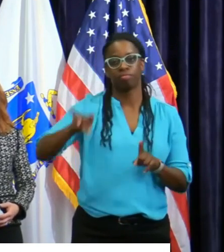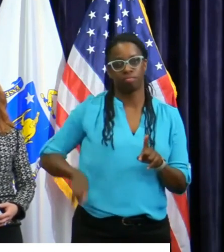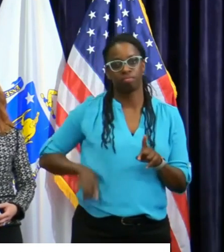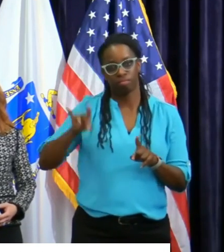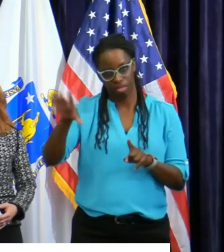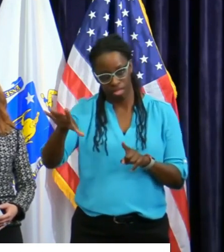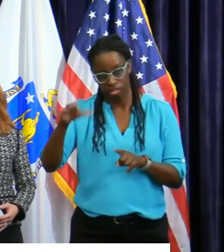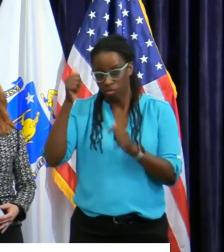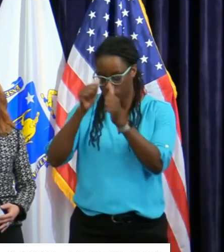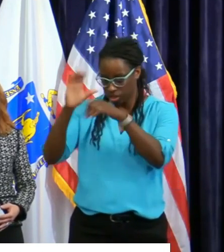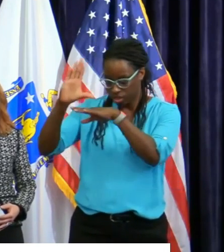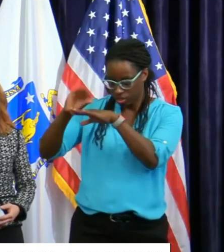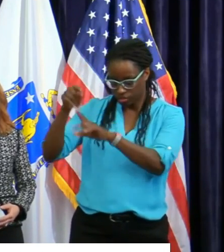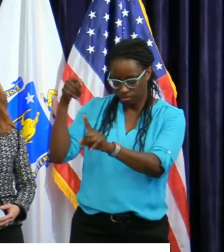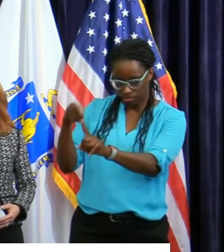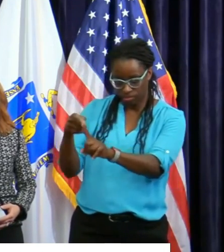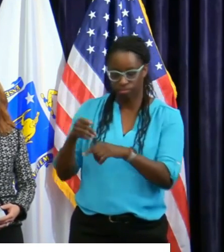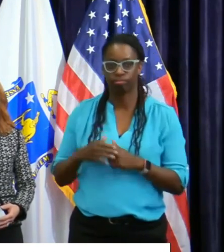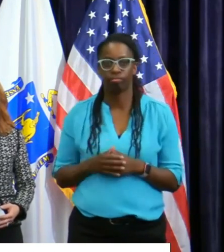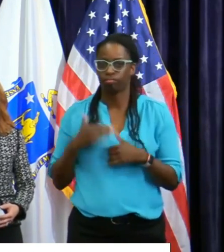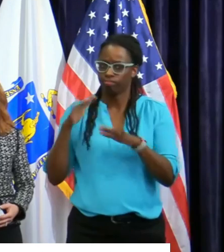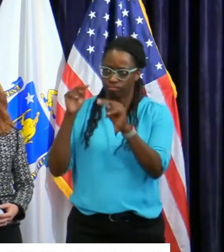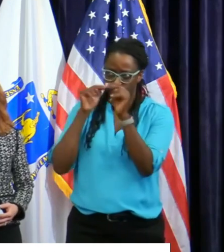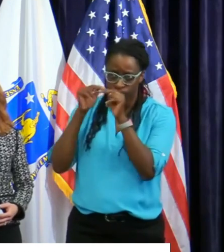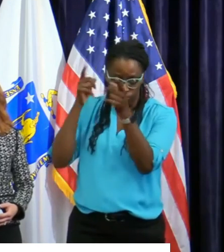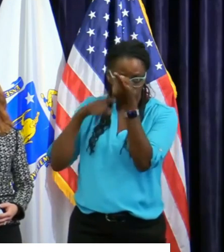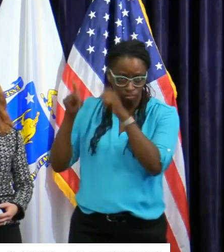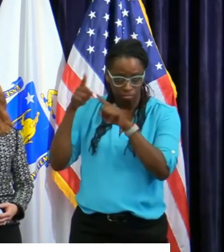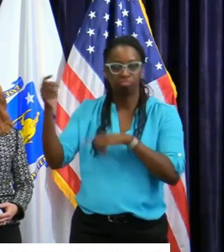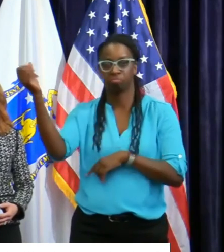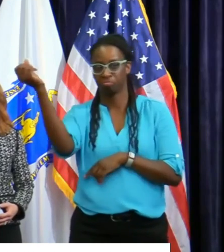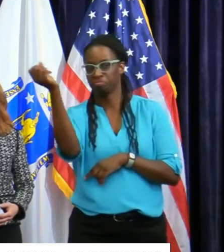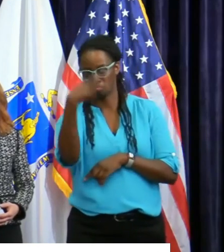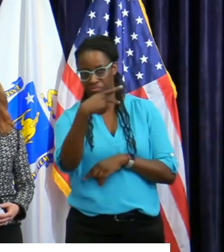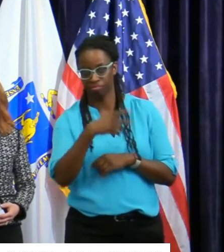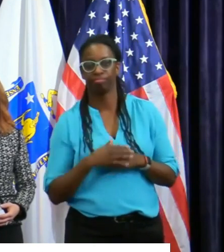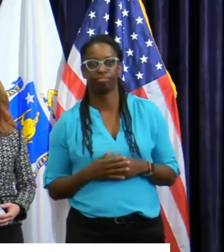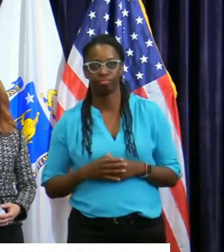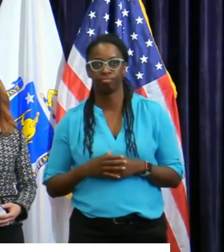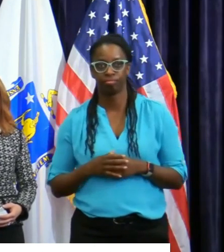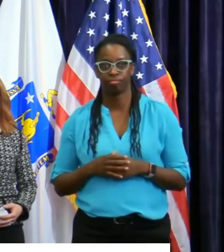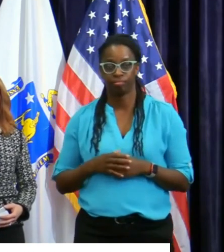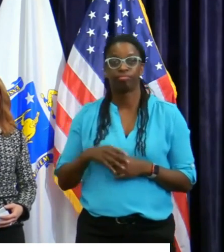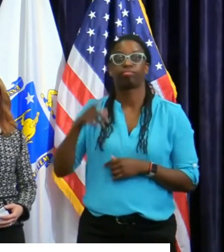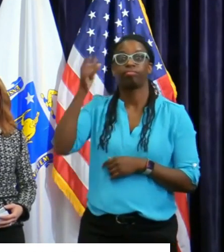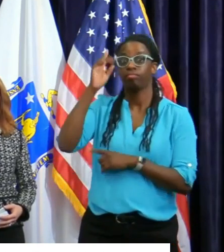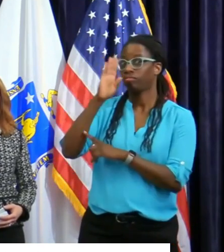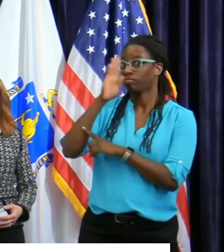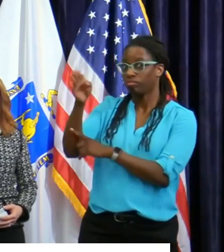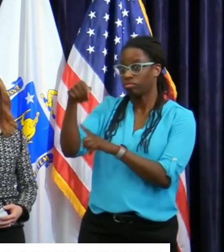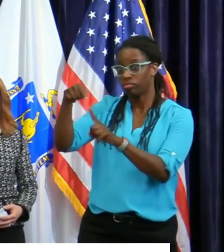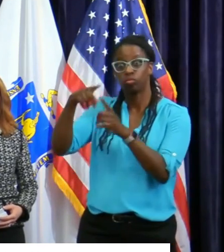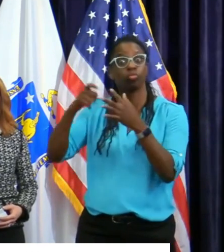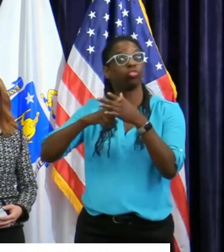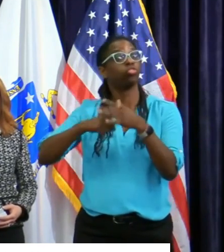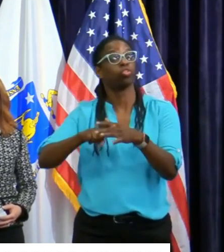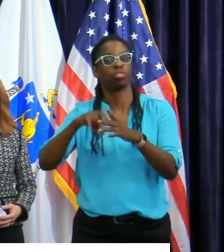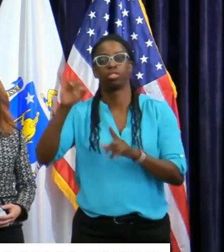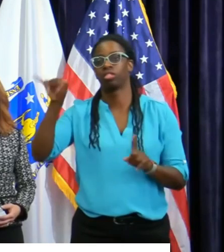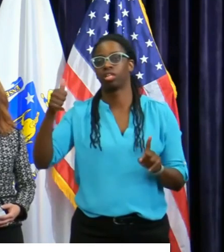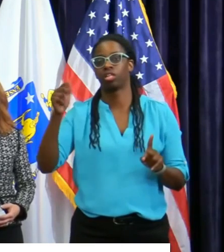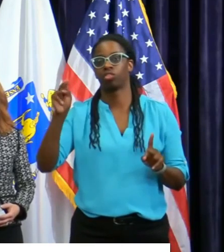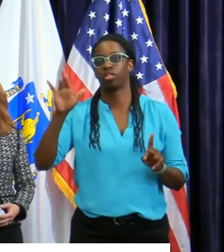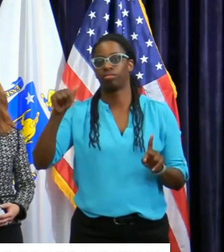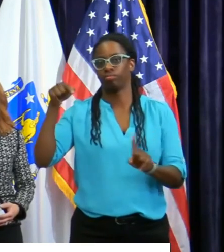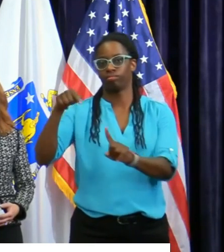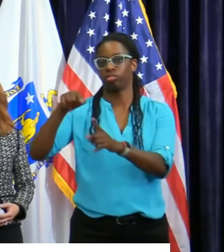expect municipalities to be able to order these test kits in bulk by January. This statewide program will be open